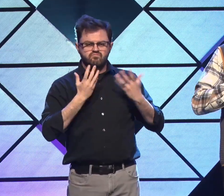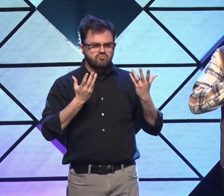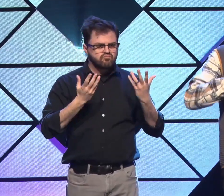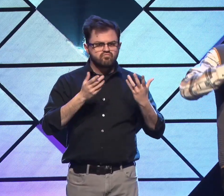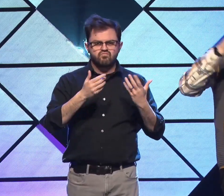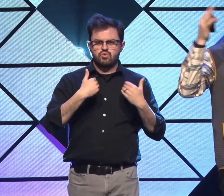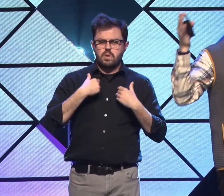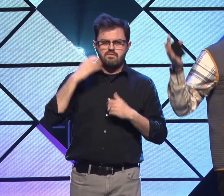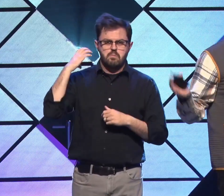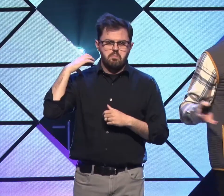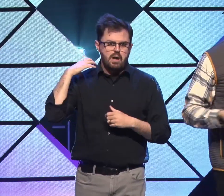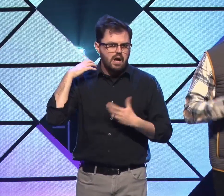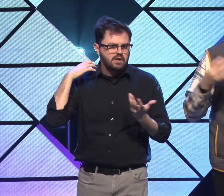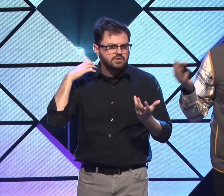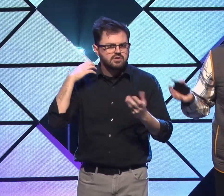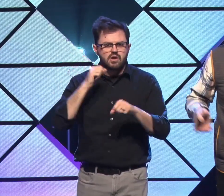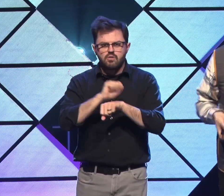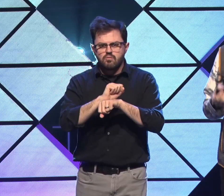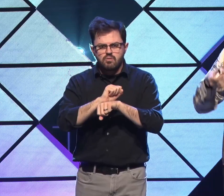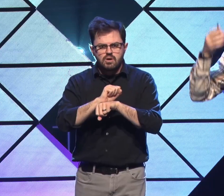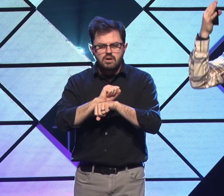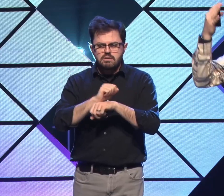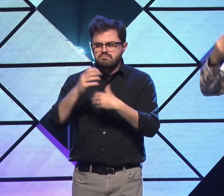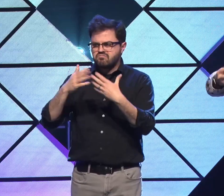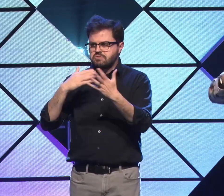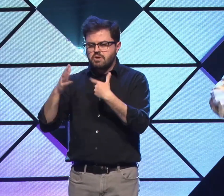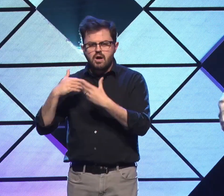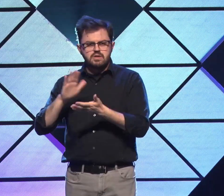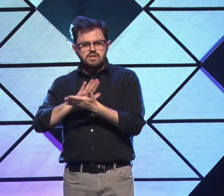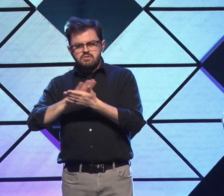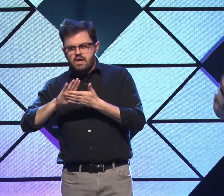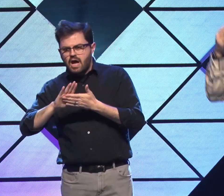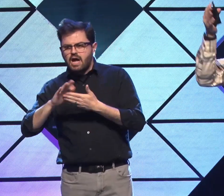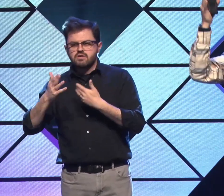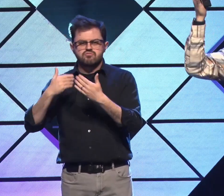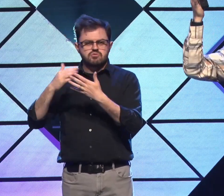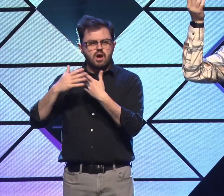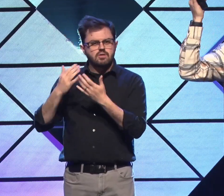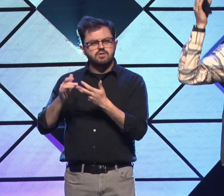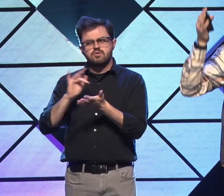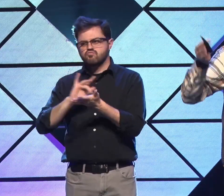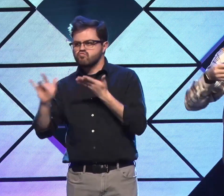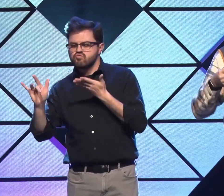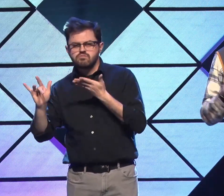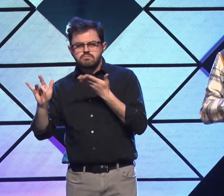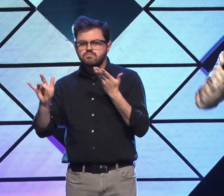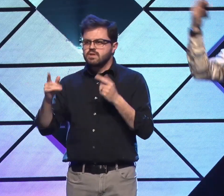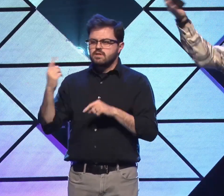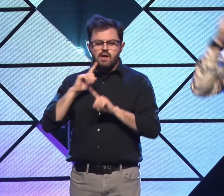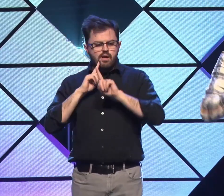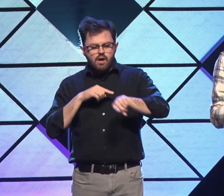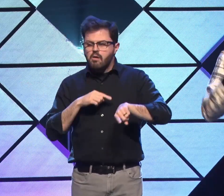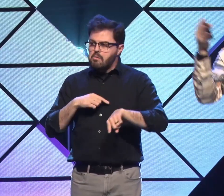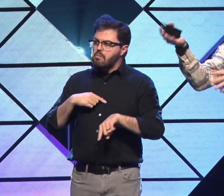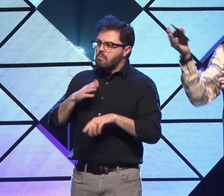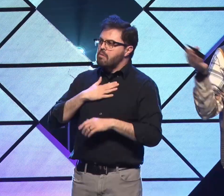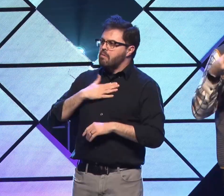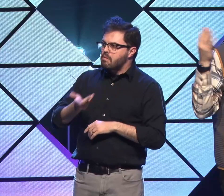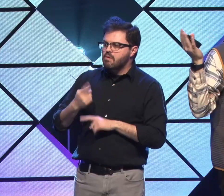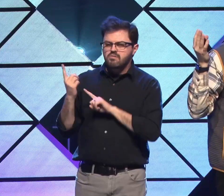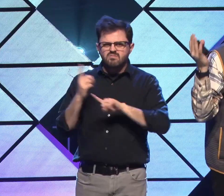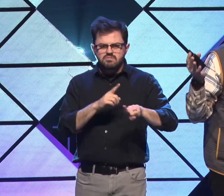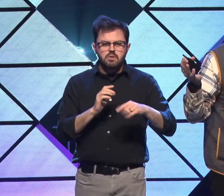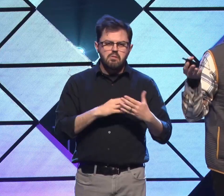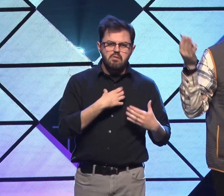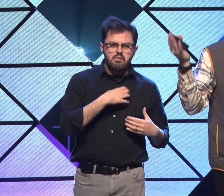whether you think they're charismatic or nice, that boss tells you to do something and you go, okay, I would love to do that. And then you go and find a coworker and complain